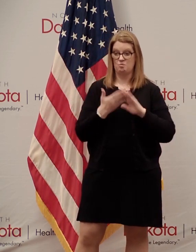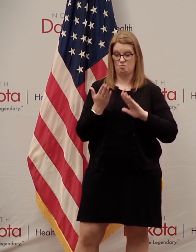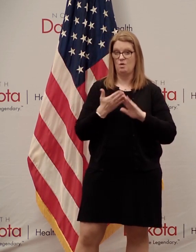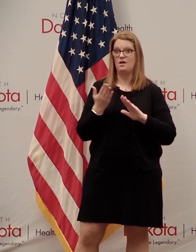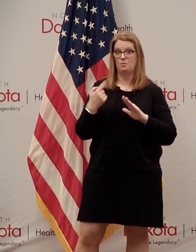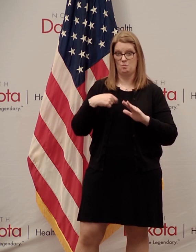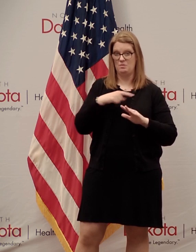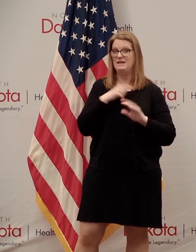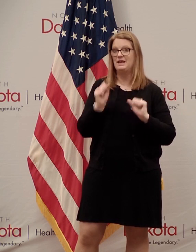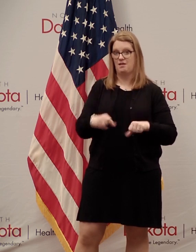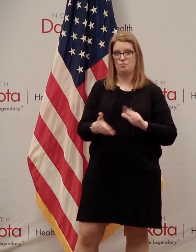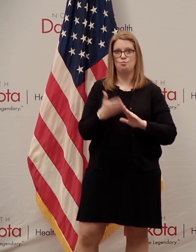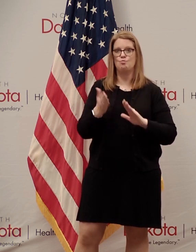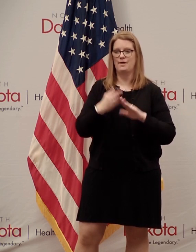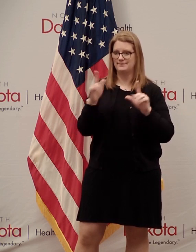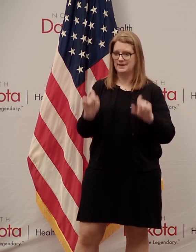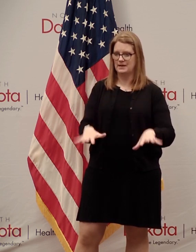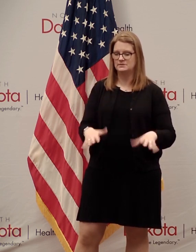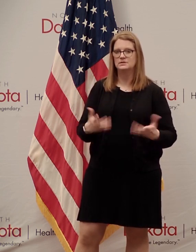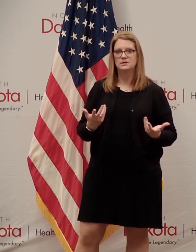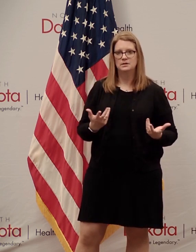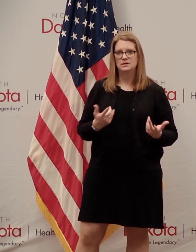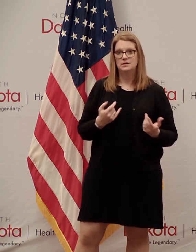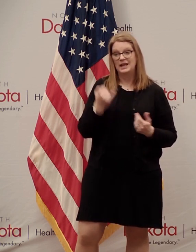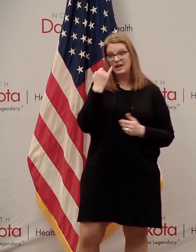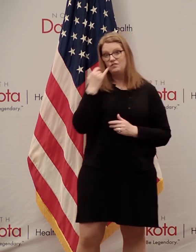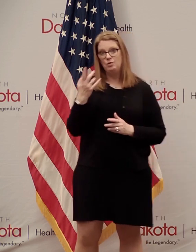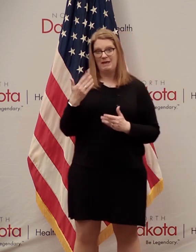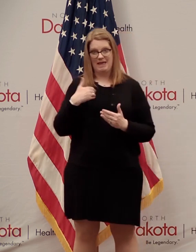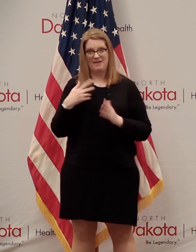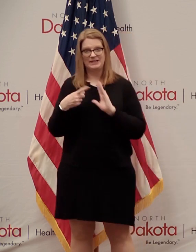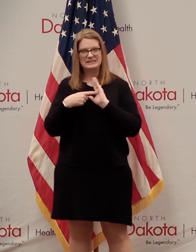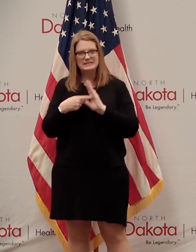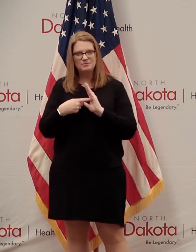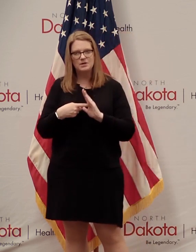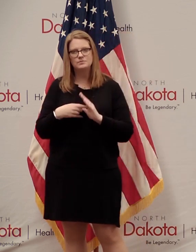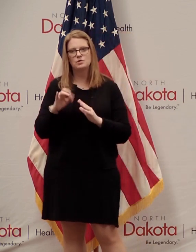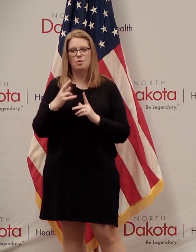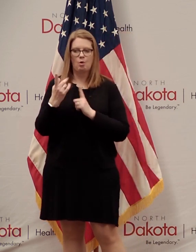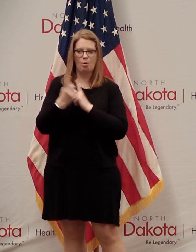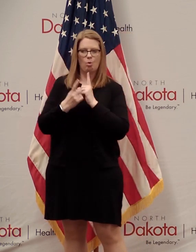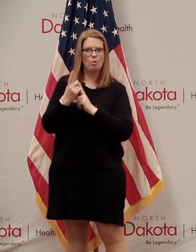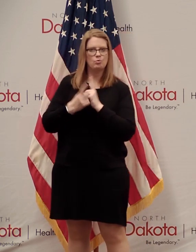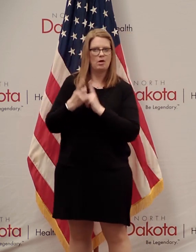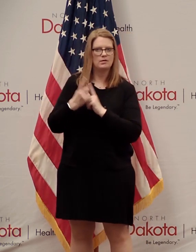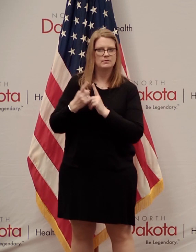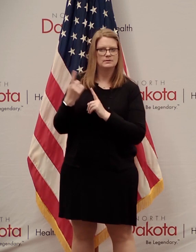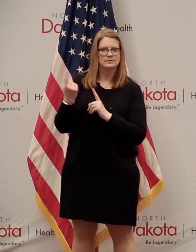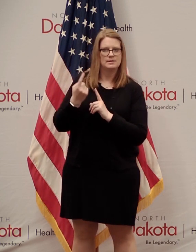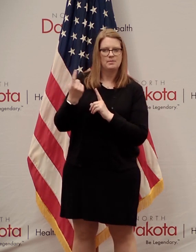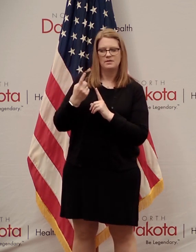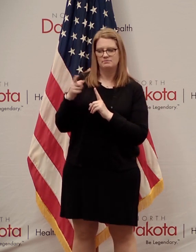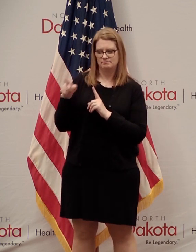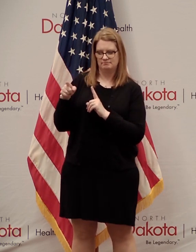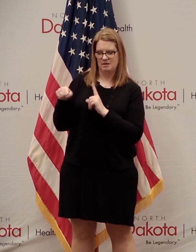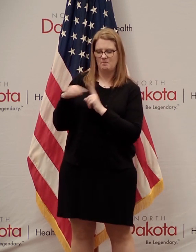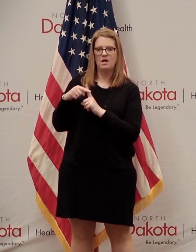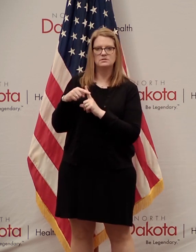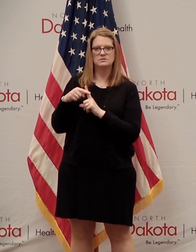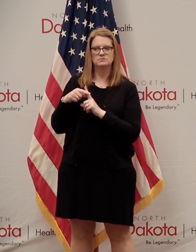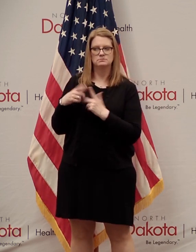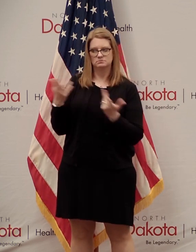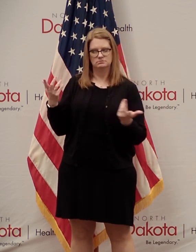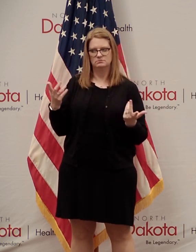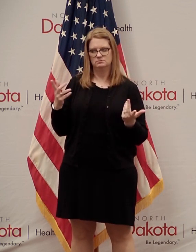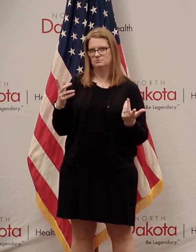now, if you're certainly someone who's symptomatic or someone who's been in close contact with someone who's positive, we